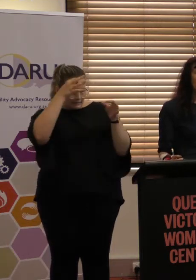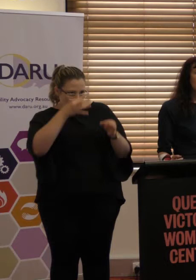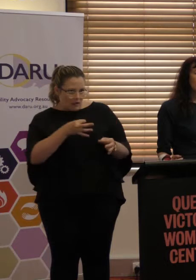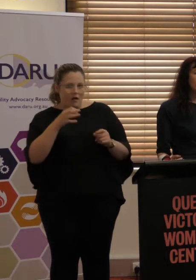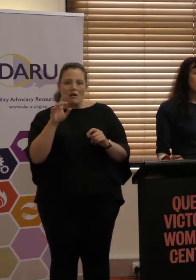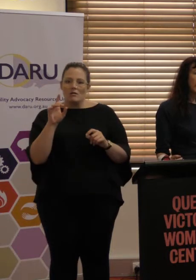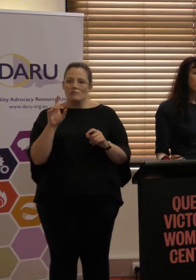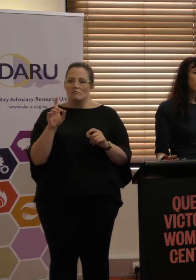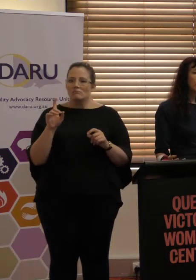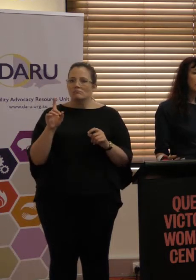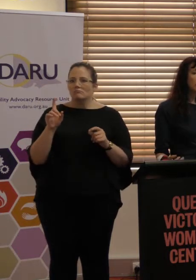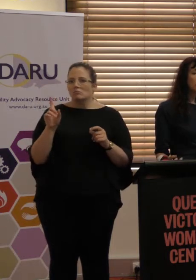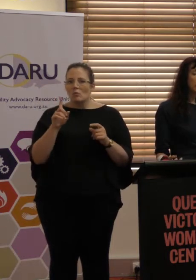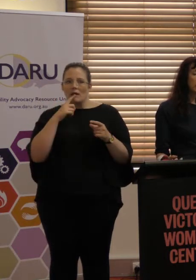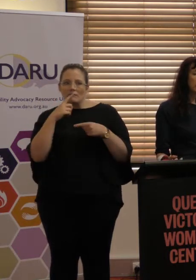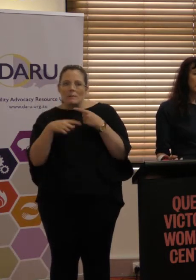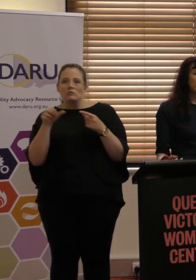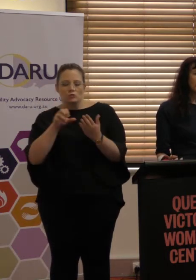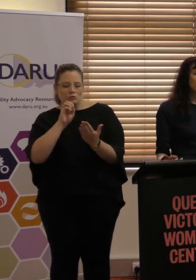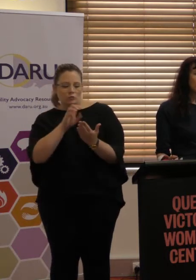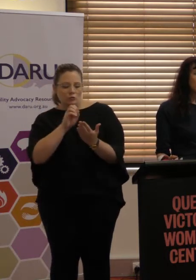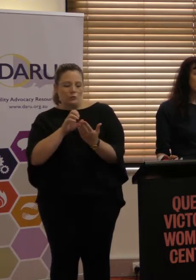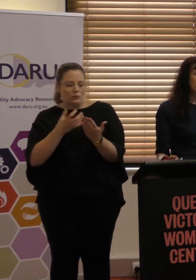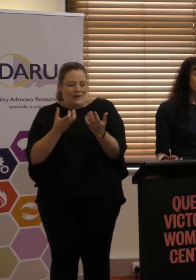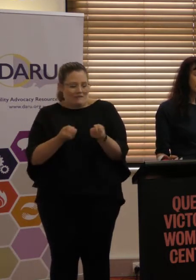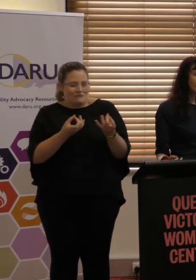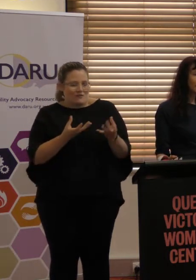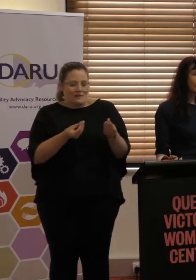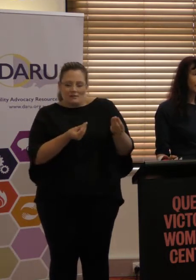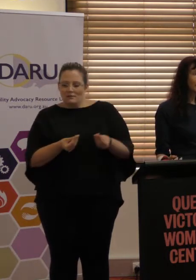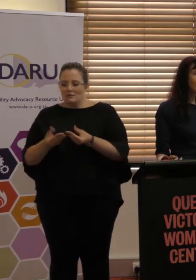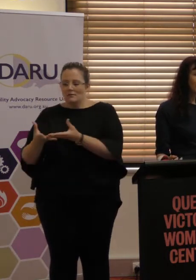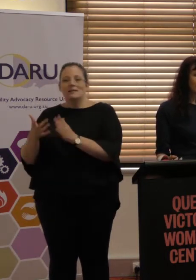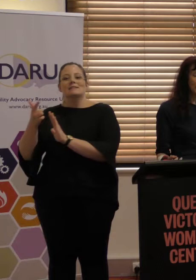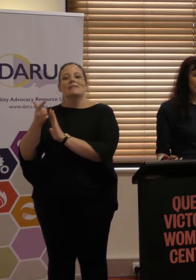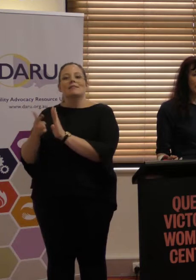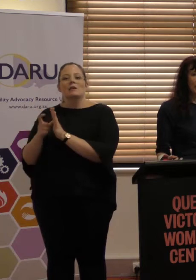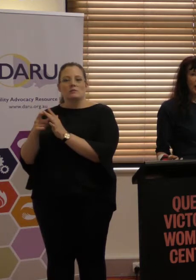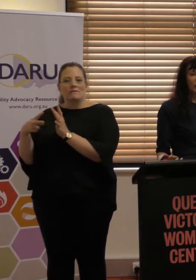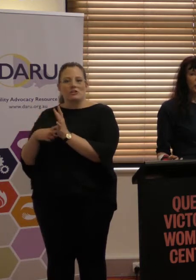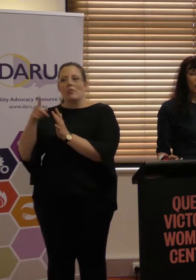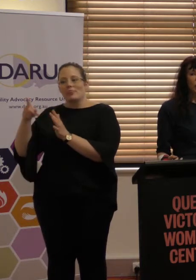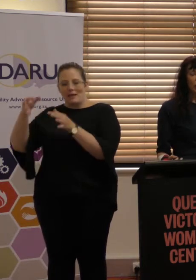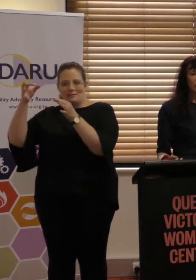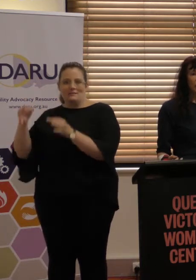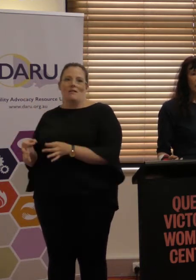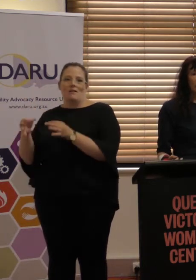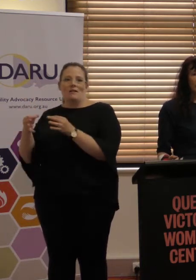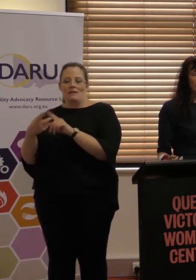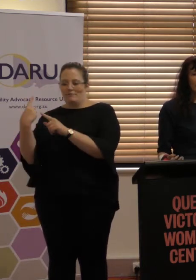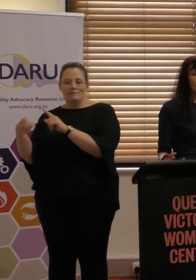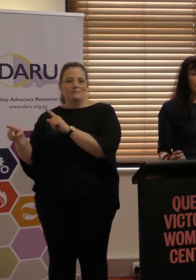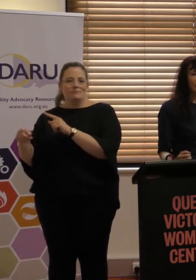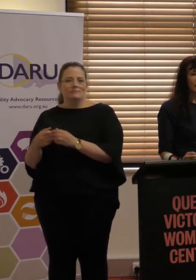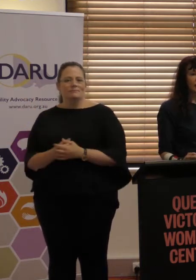about how you think things should be, and then it'll go to the Legal Division for the final say. And so I